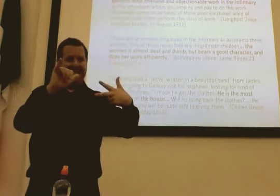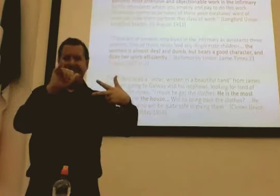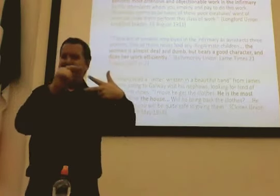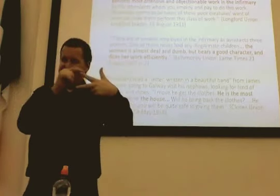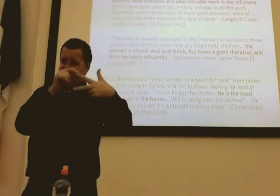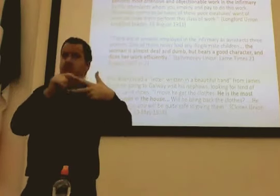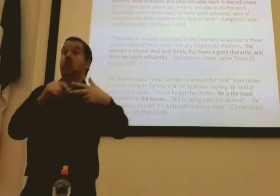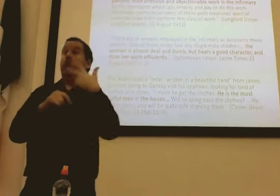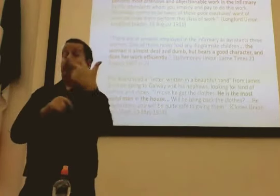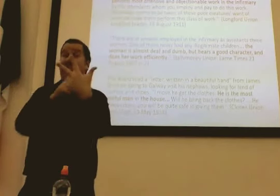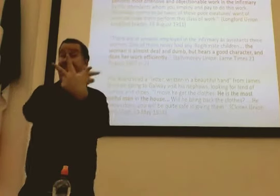Ballymoney,